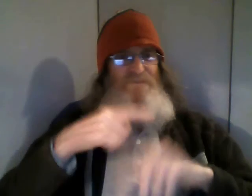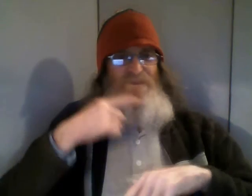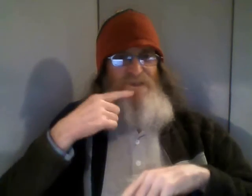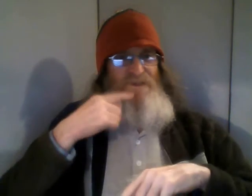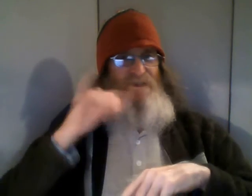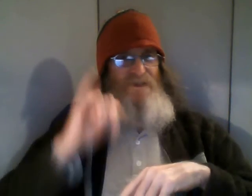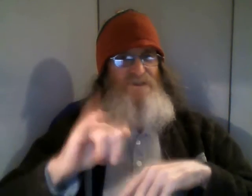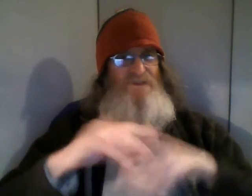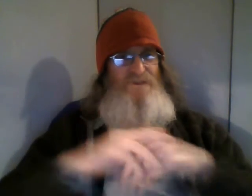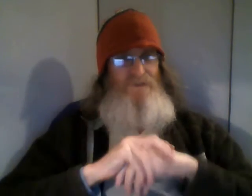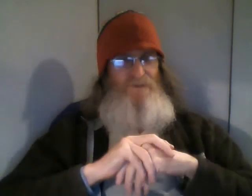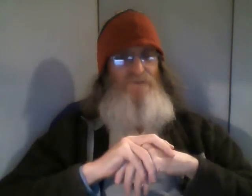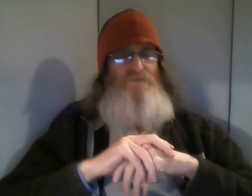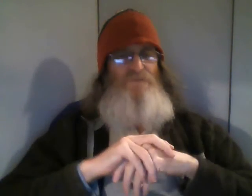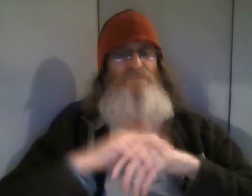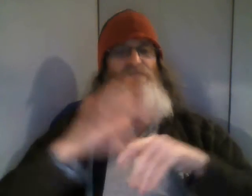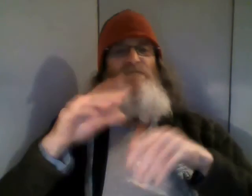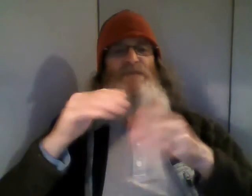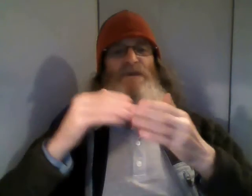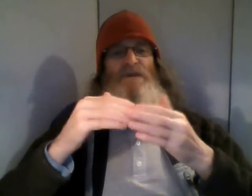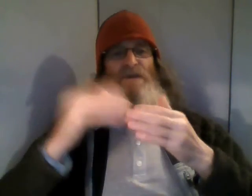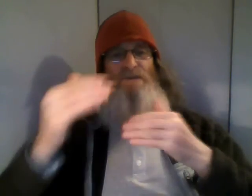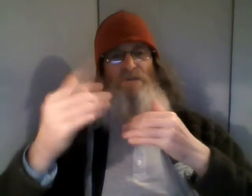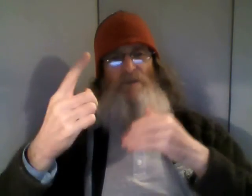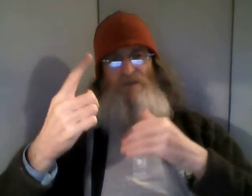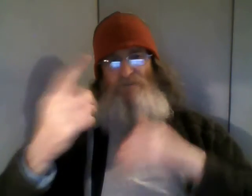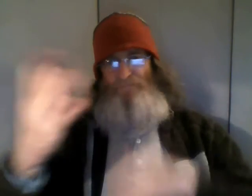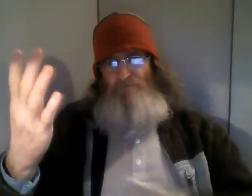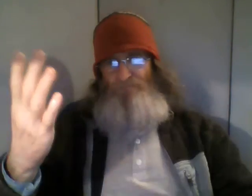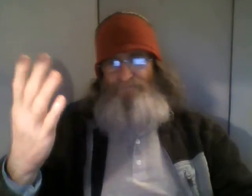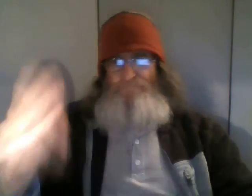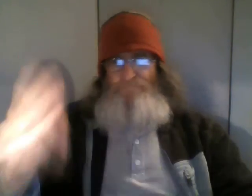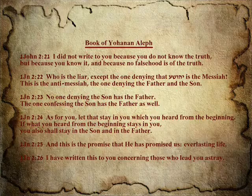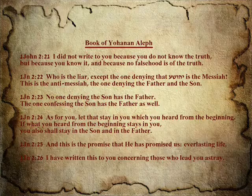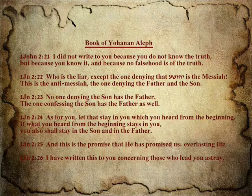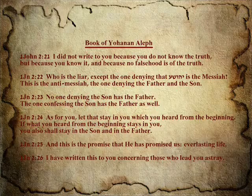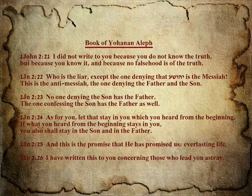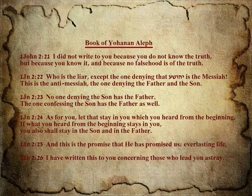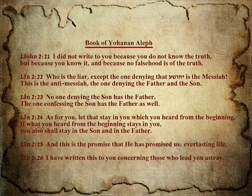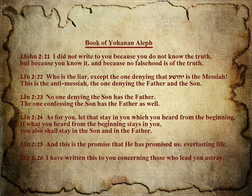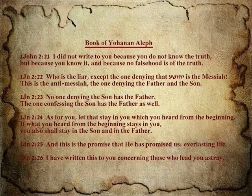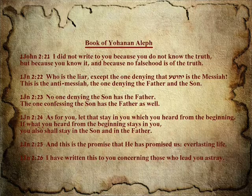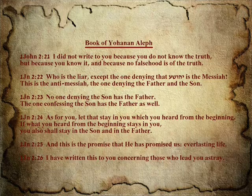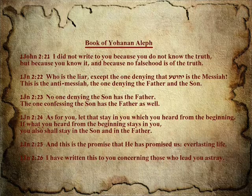That's a collection of autographs there, man. Where do they get a pretty penny at auction? I like it.